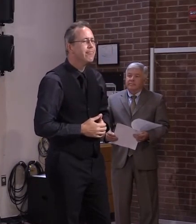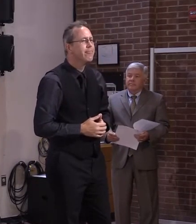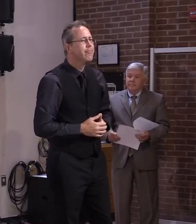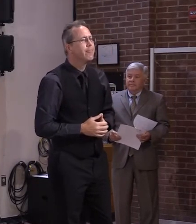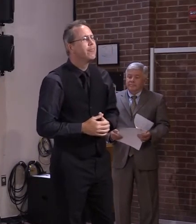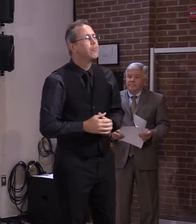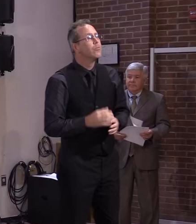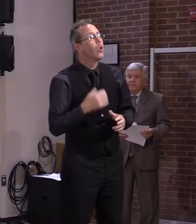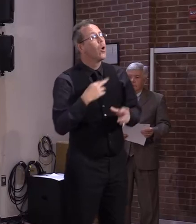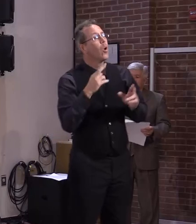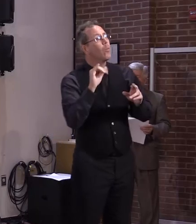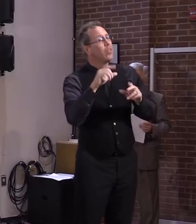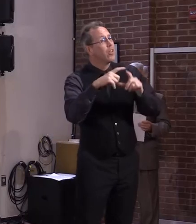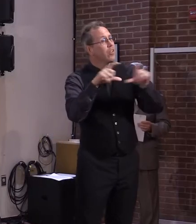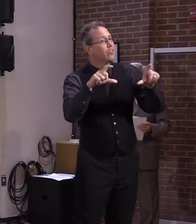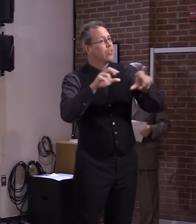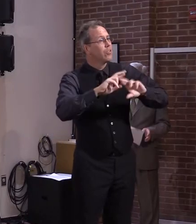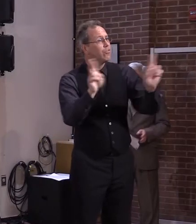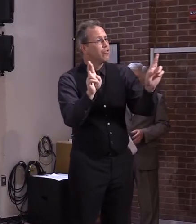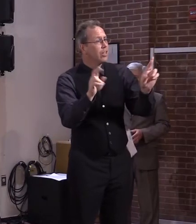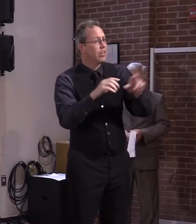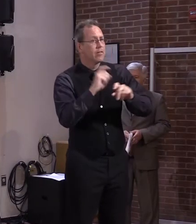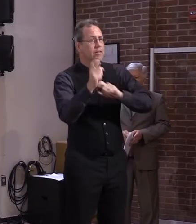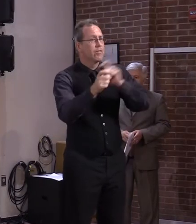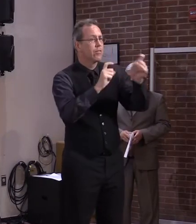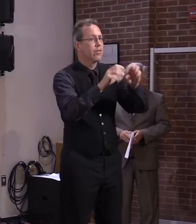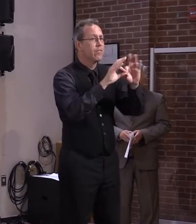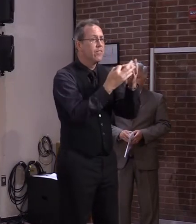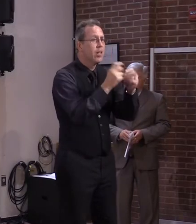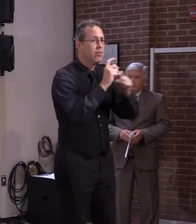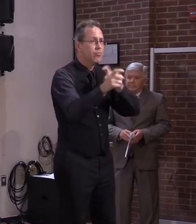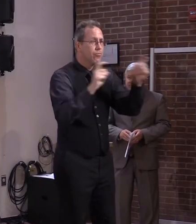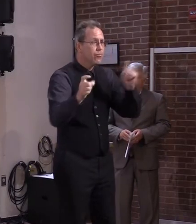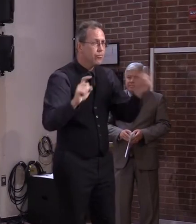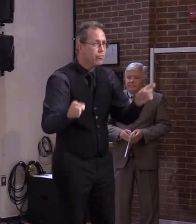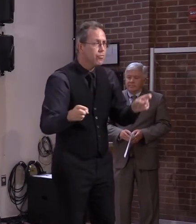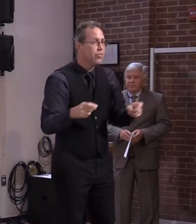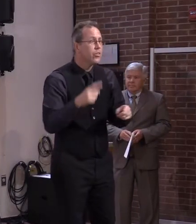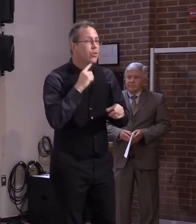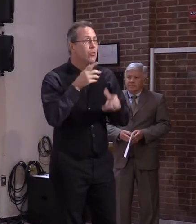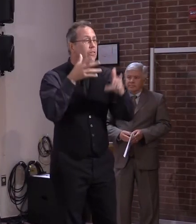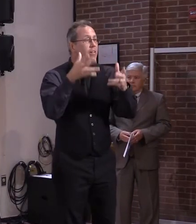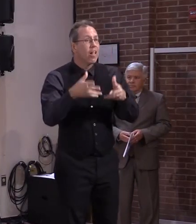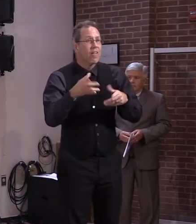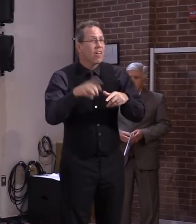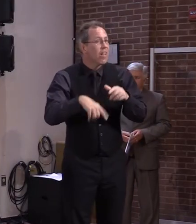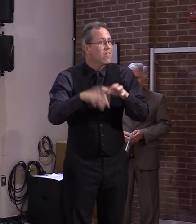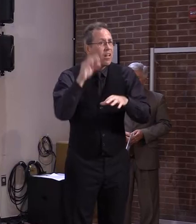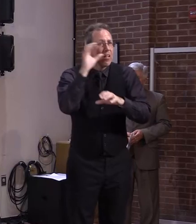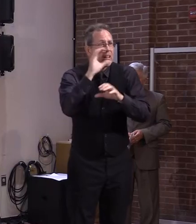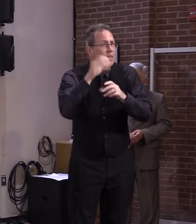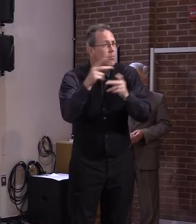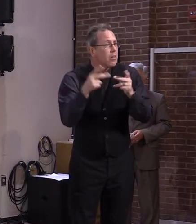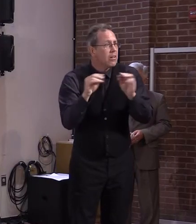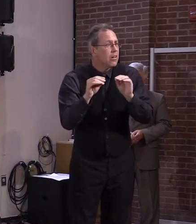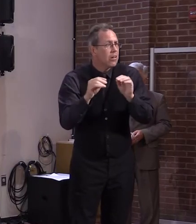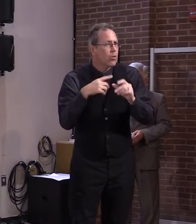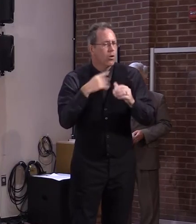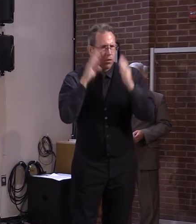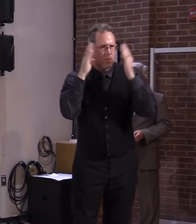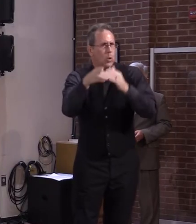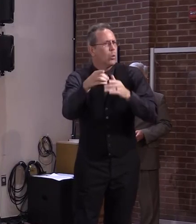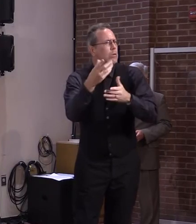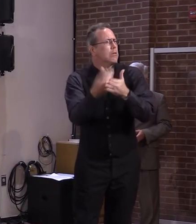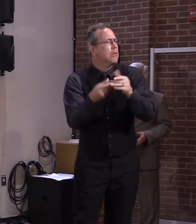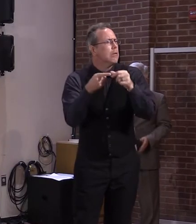burden on the rest in the program and reduce the burden on the number of rooms that are available. So again, we have